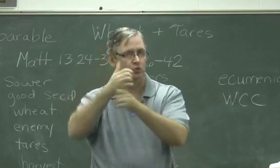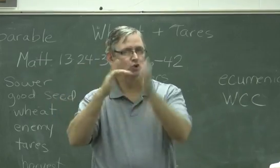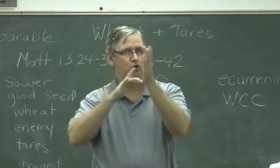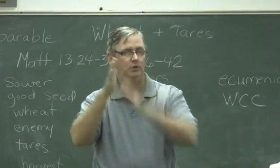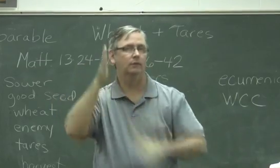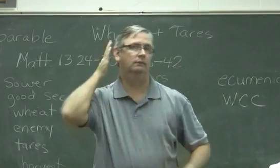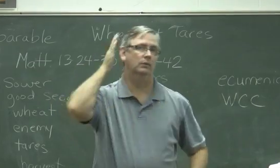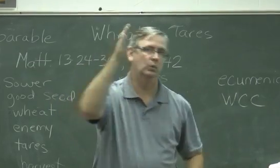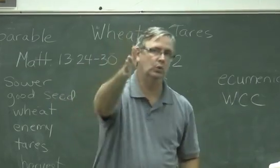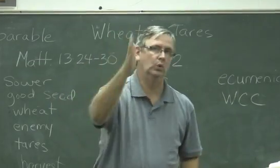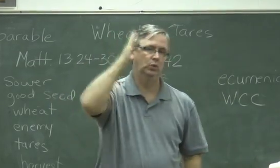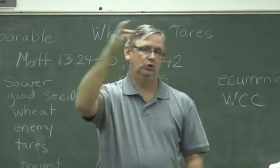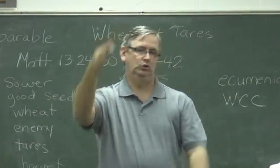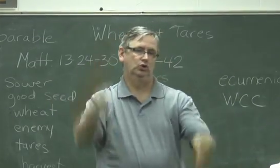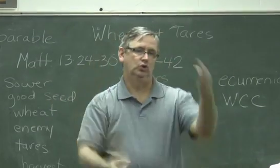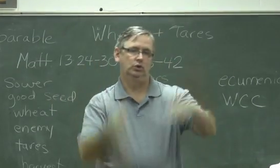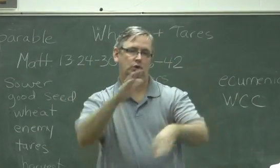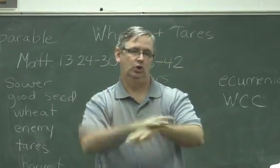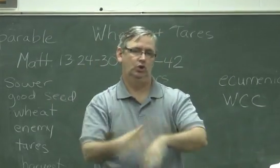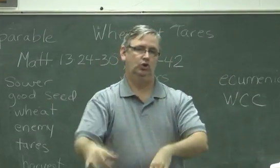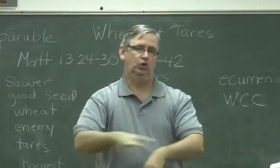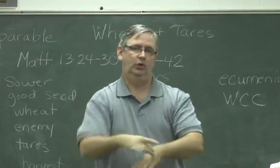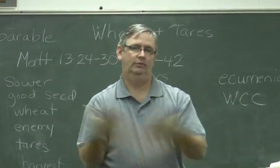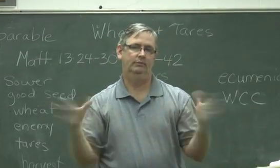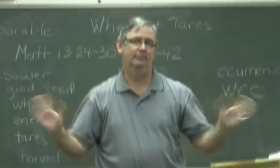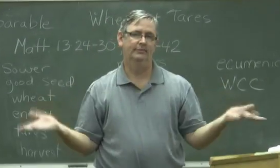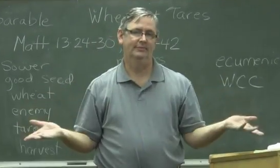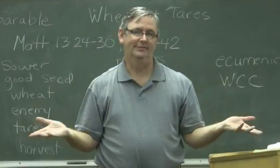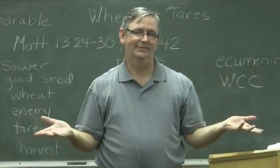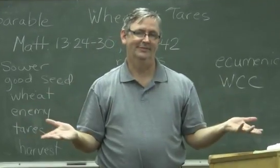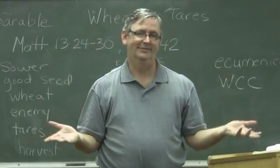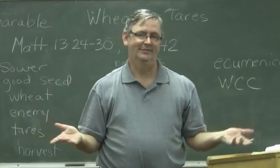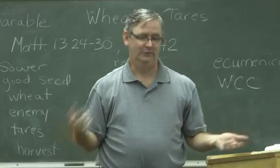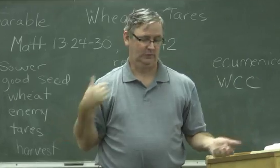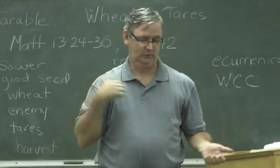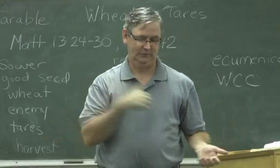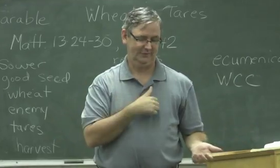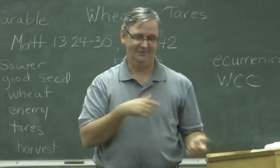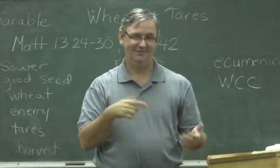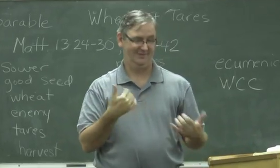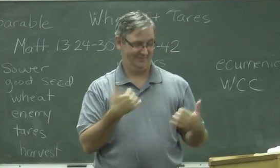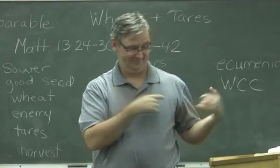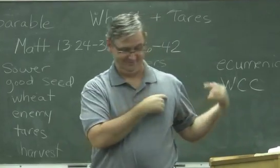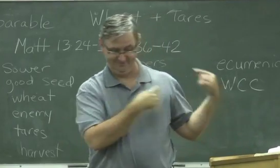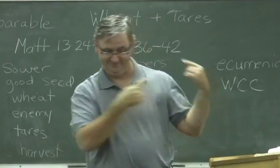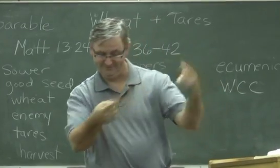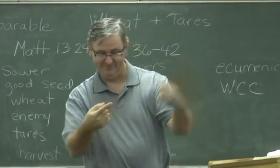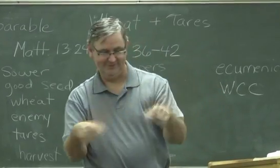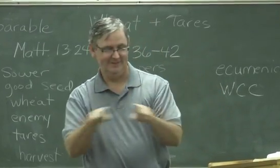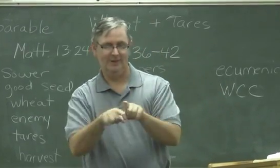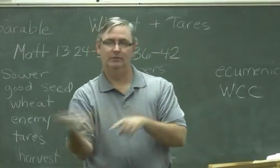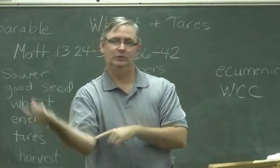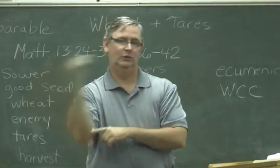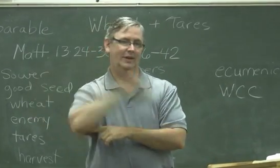There will be times when there will be confusion, but they should continue preaching the Word of God. God will one